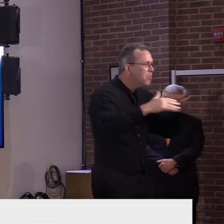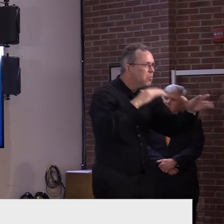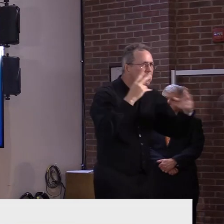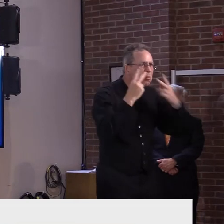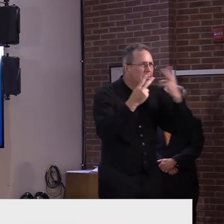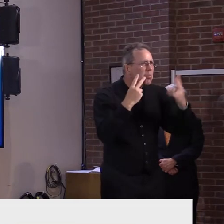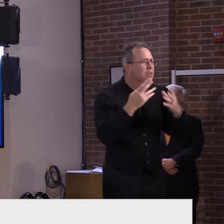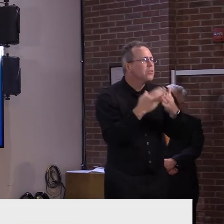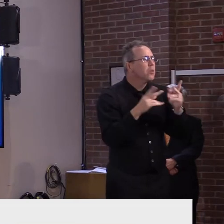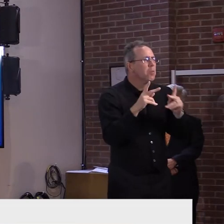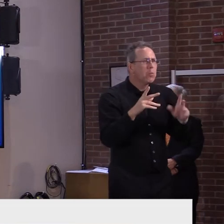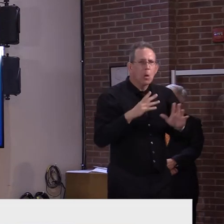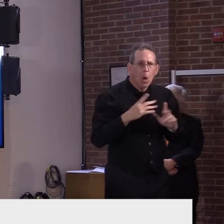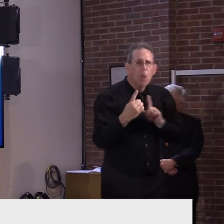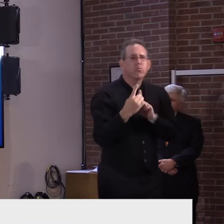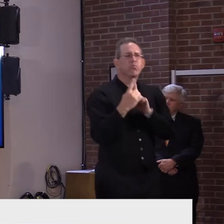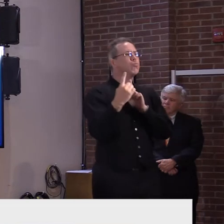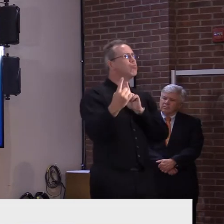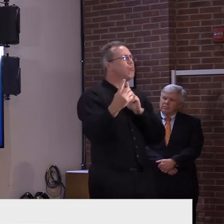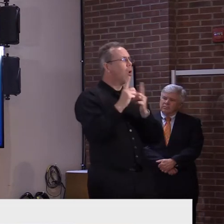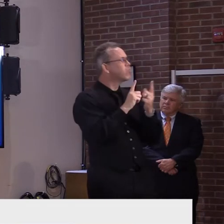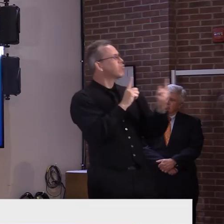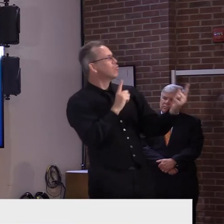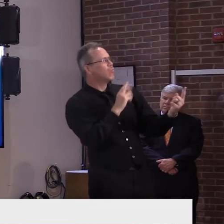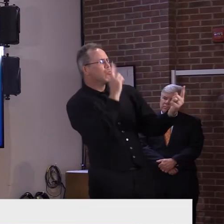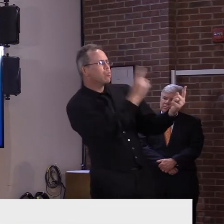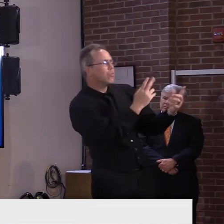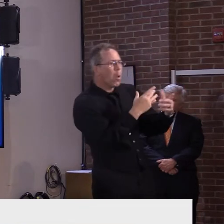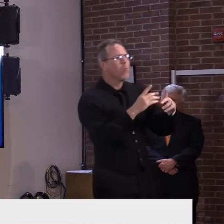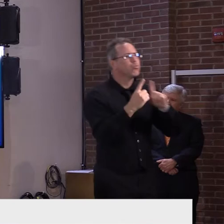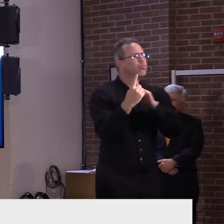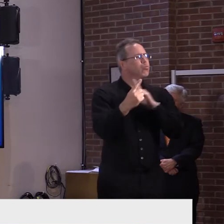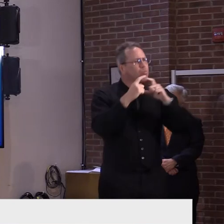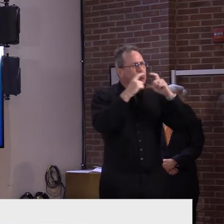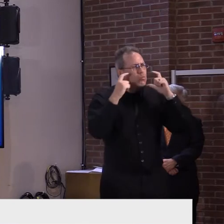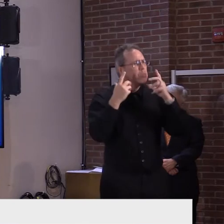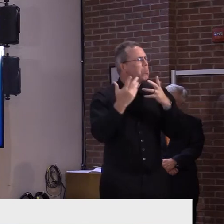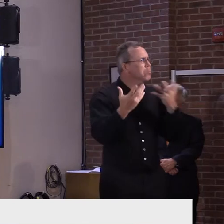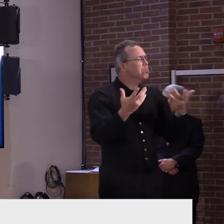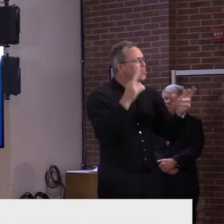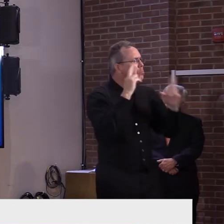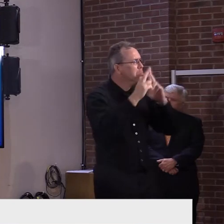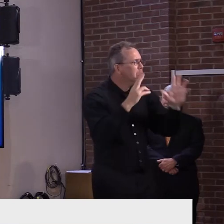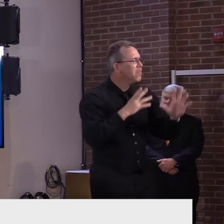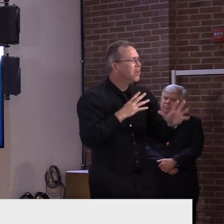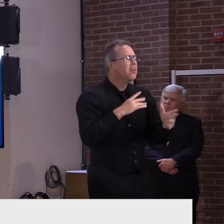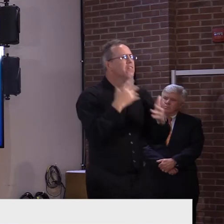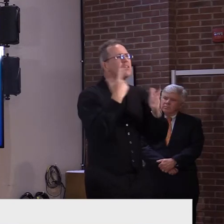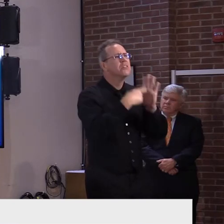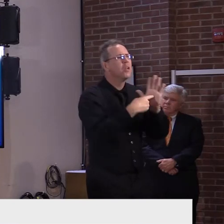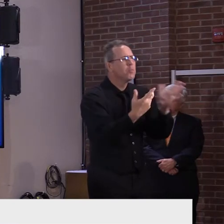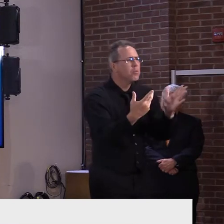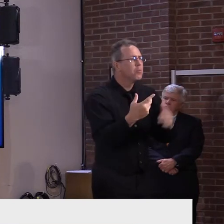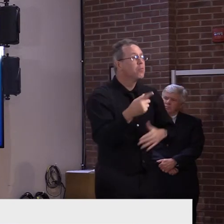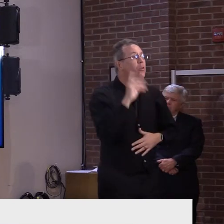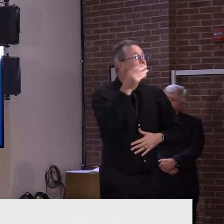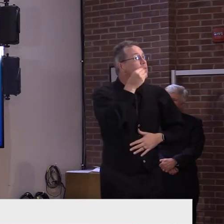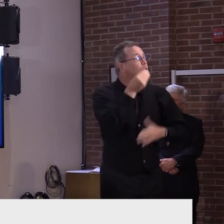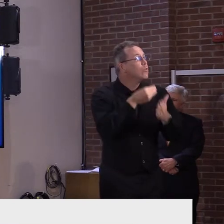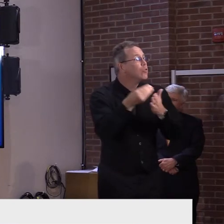settings quite often. So think about the times you've been into a store or gone to an event or what have